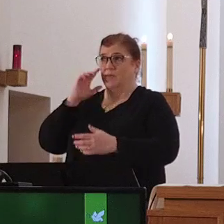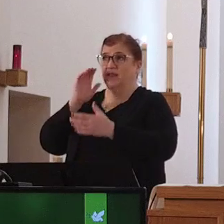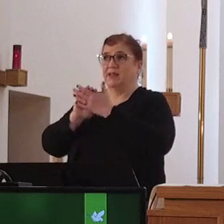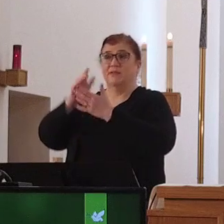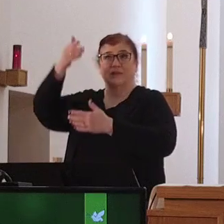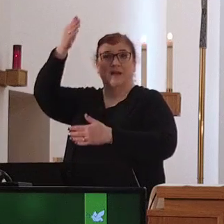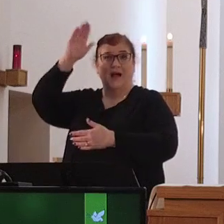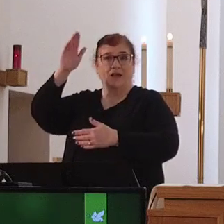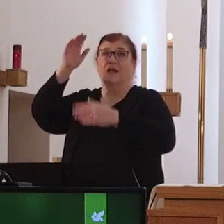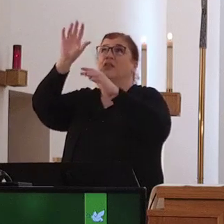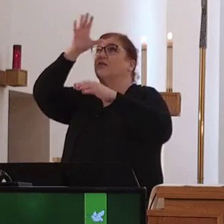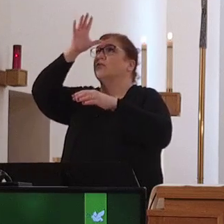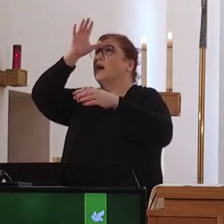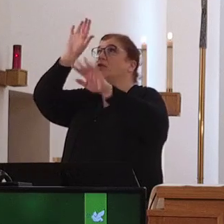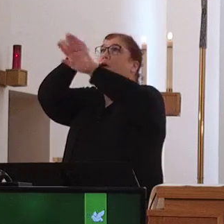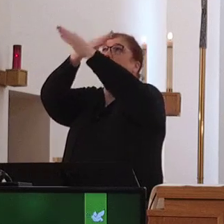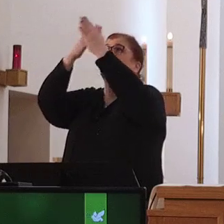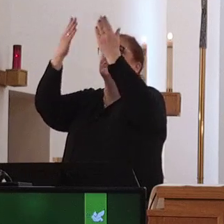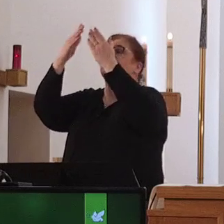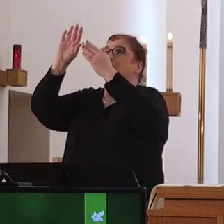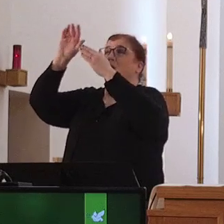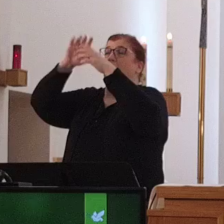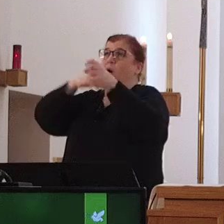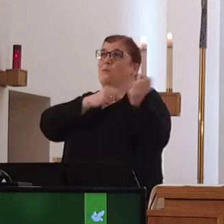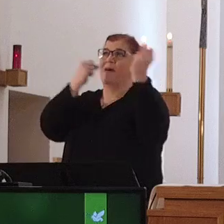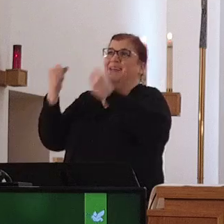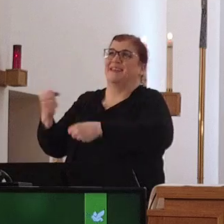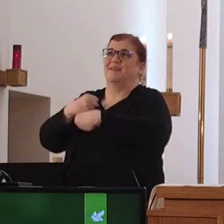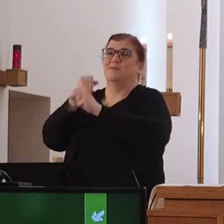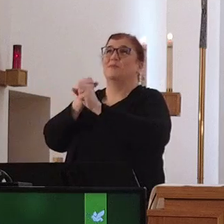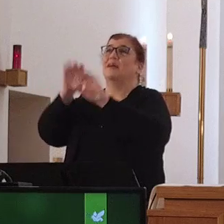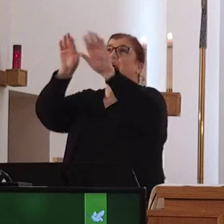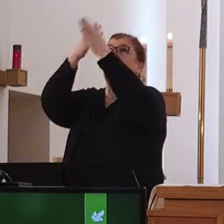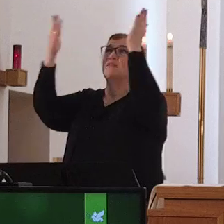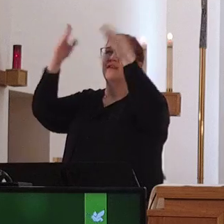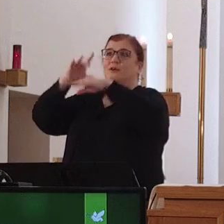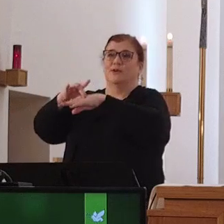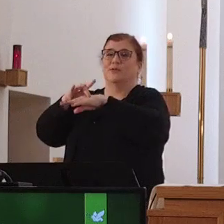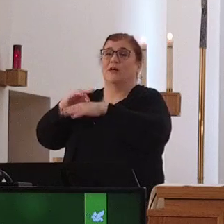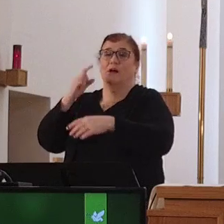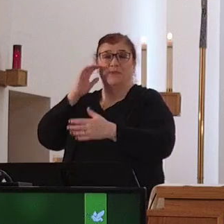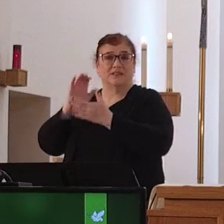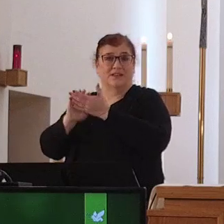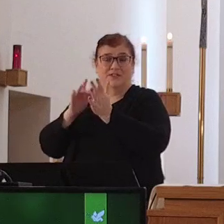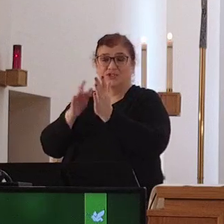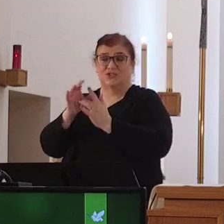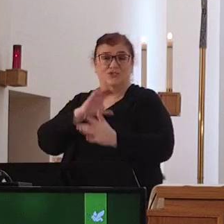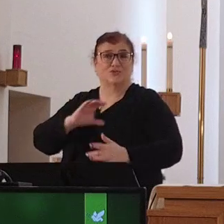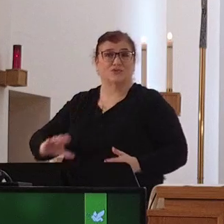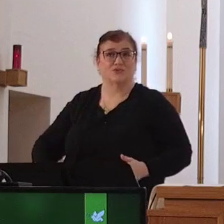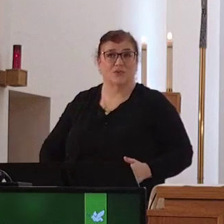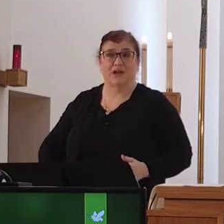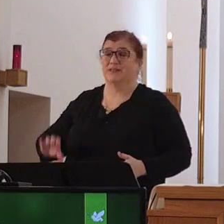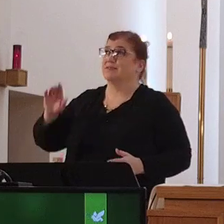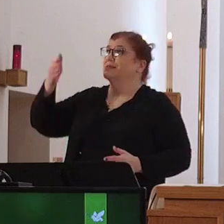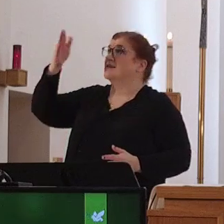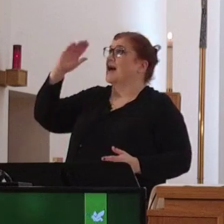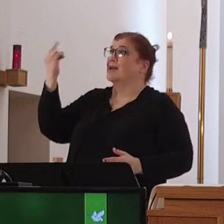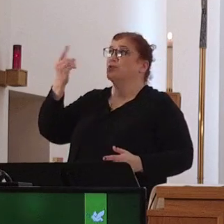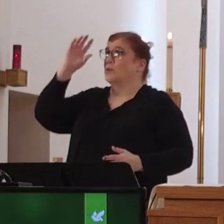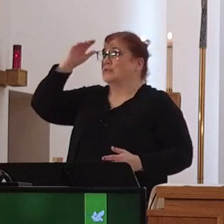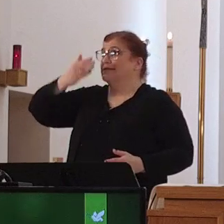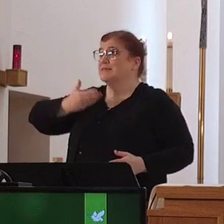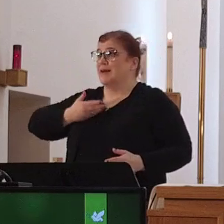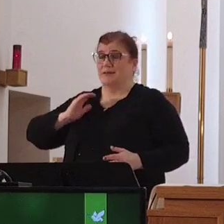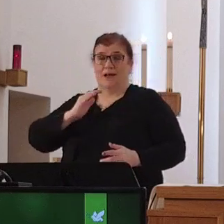I believe in God, the Father Almighty, creator of heaven and earth. I believe in Jesus Christ, God's only